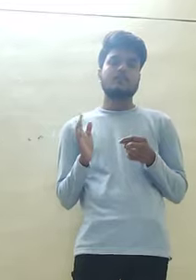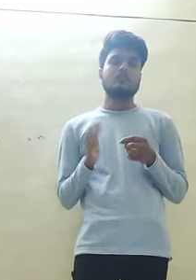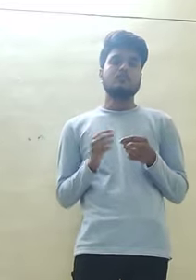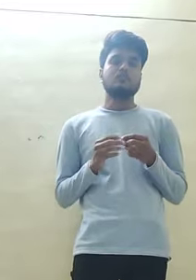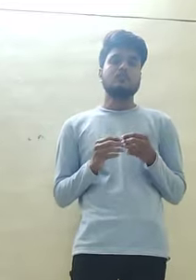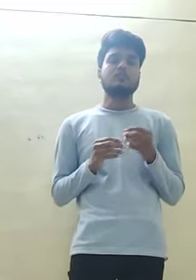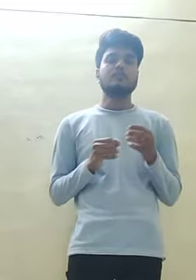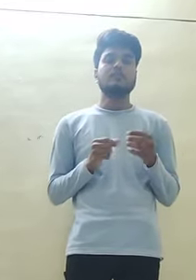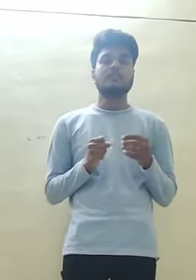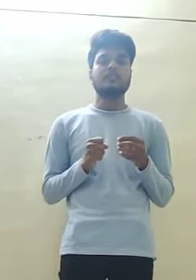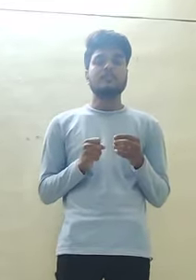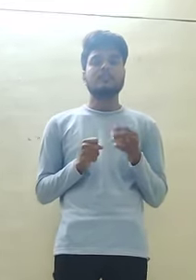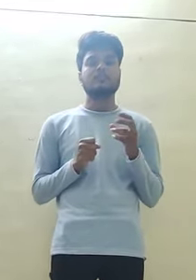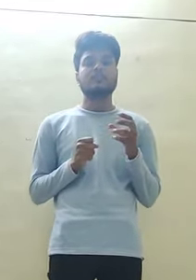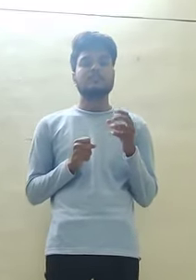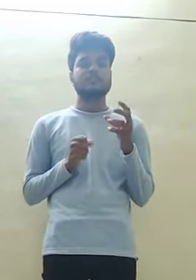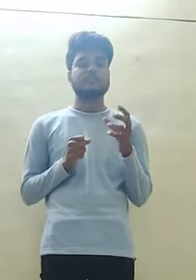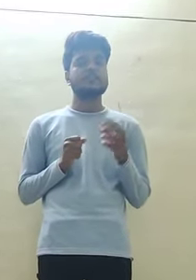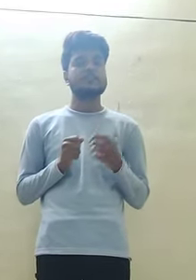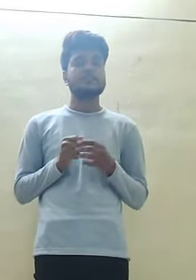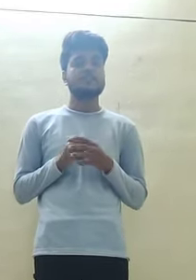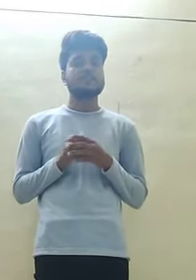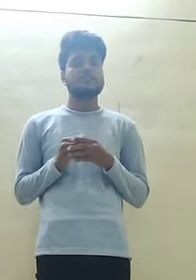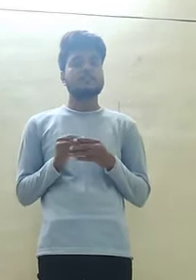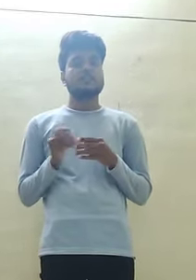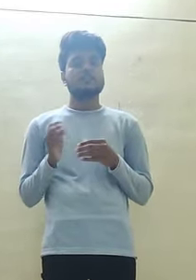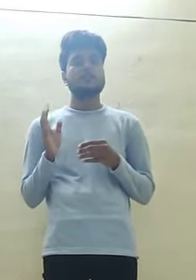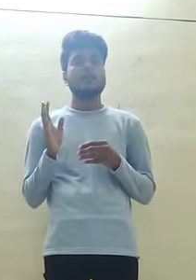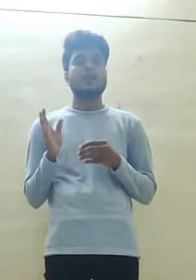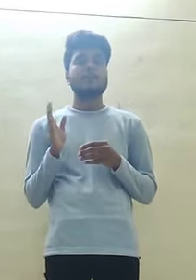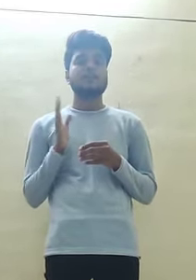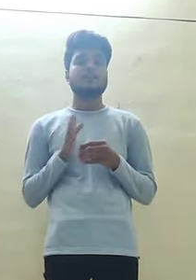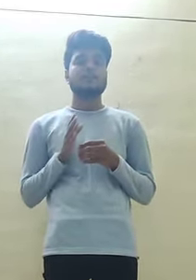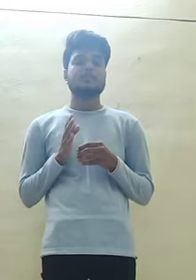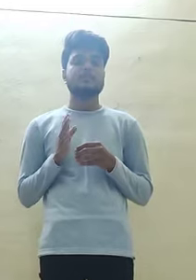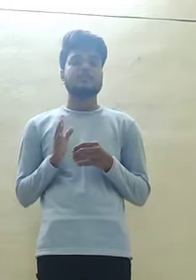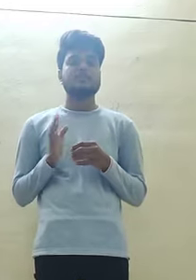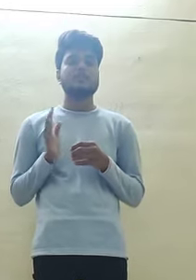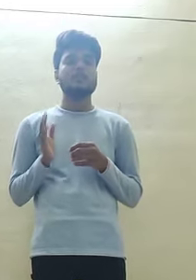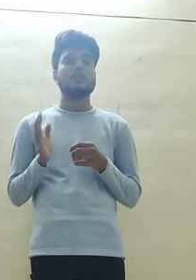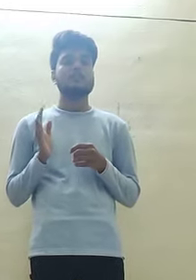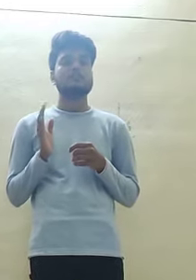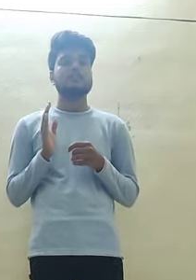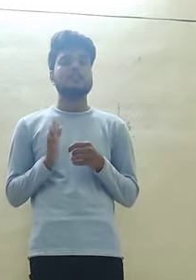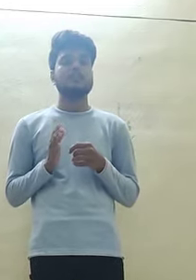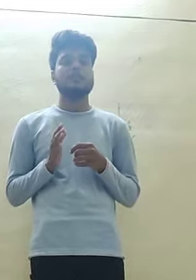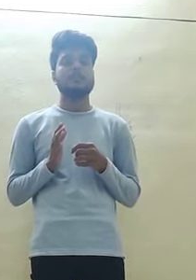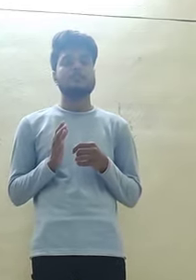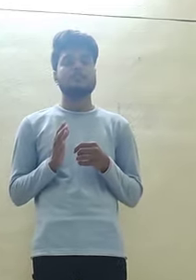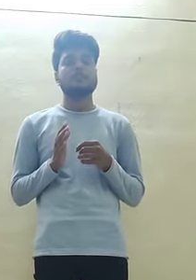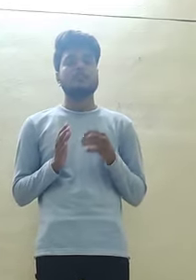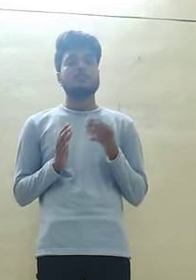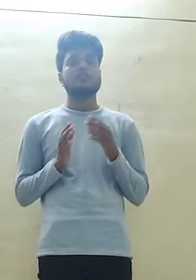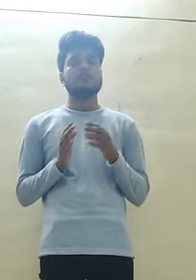Now we will see the functional interface. So the lambda expression provides implementation of